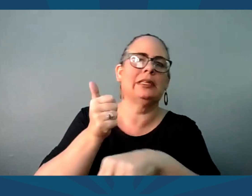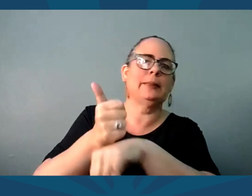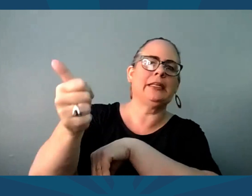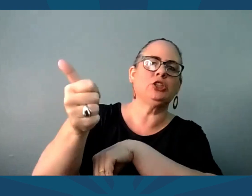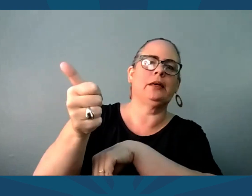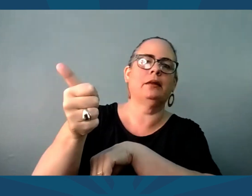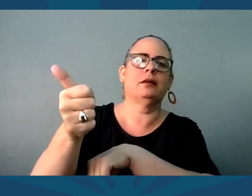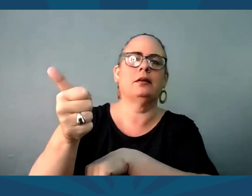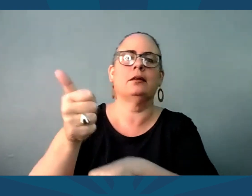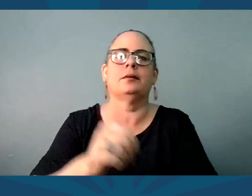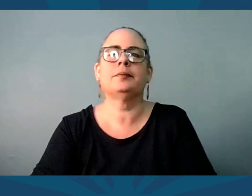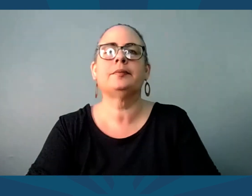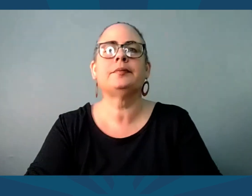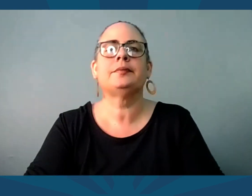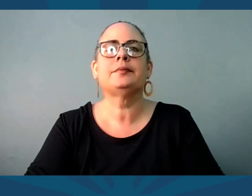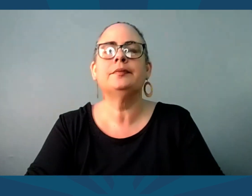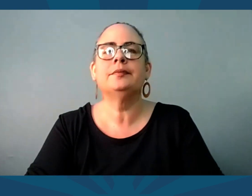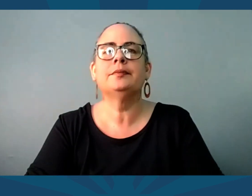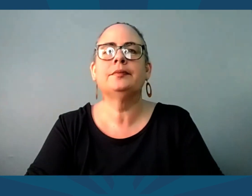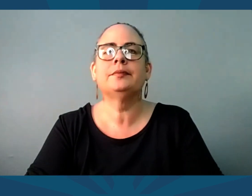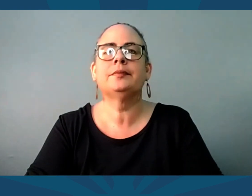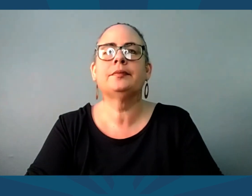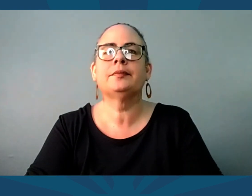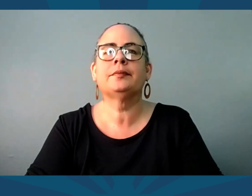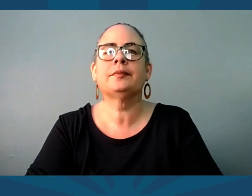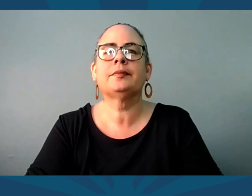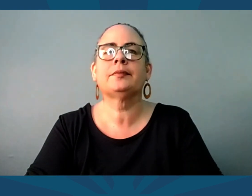death, resignation, or impeachment.